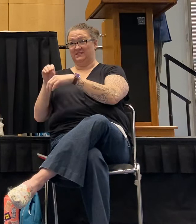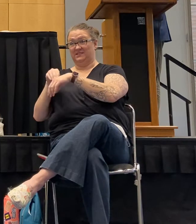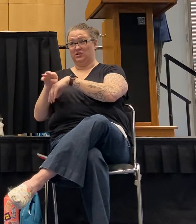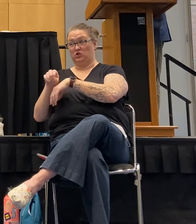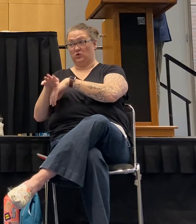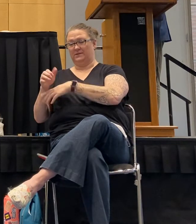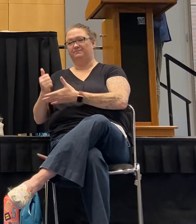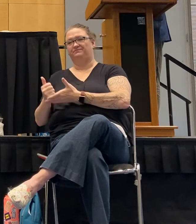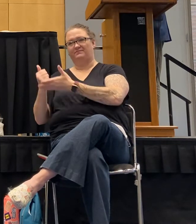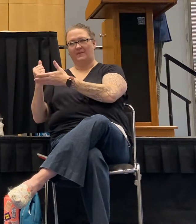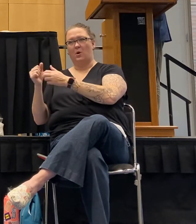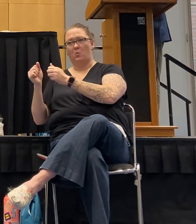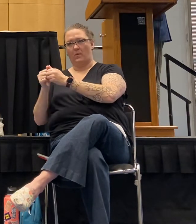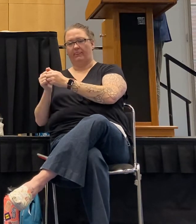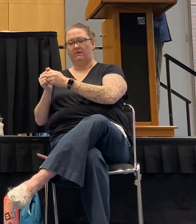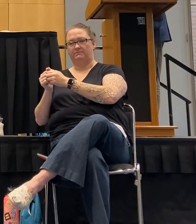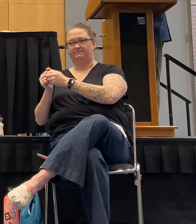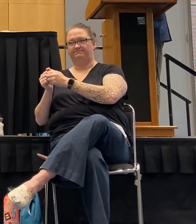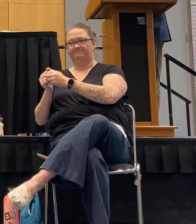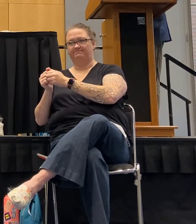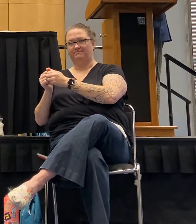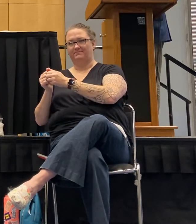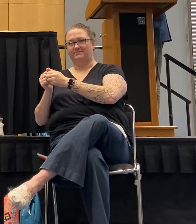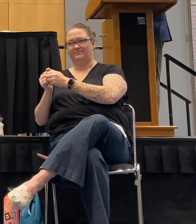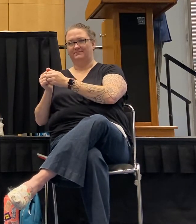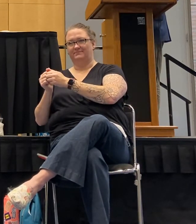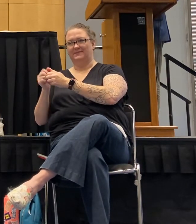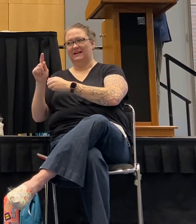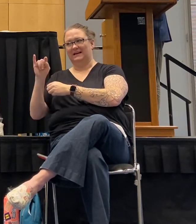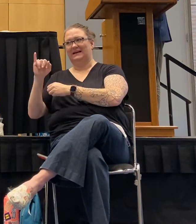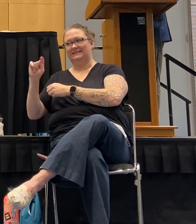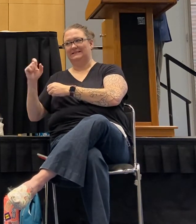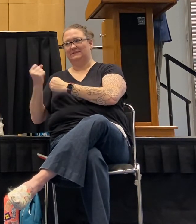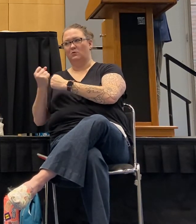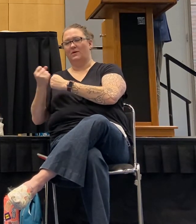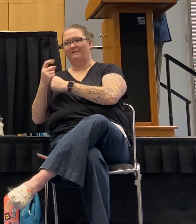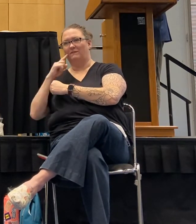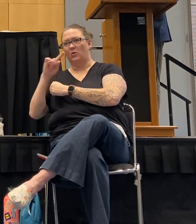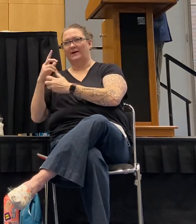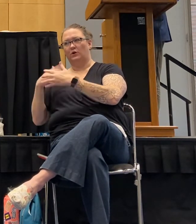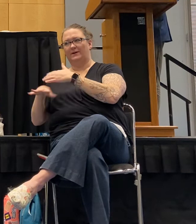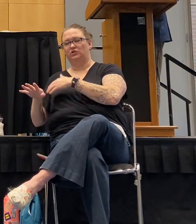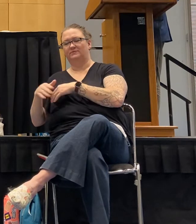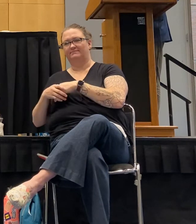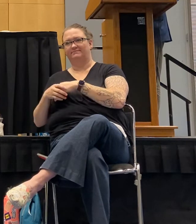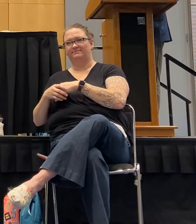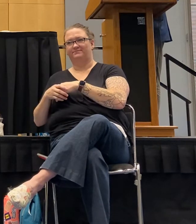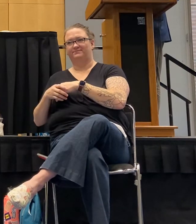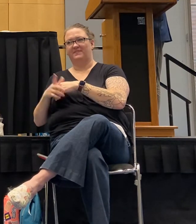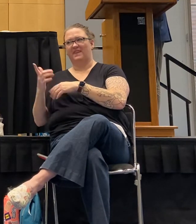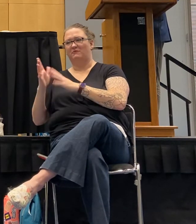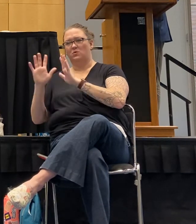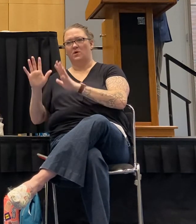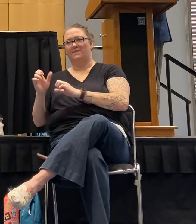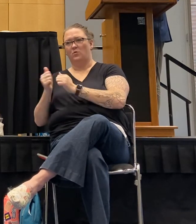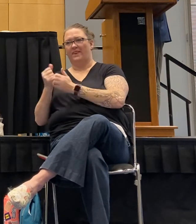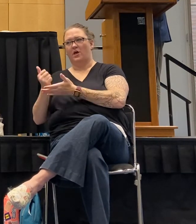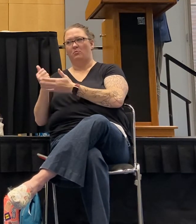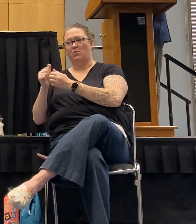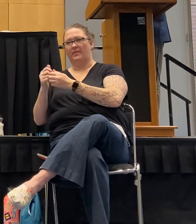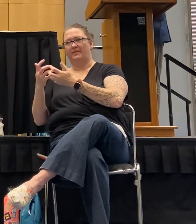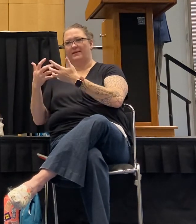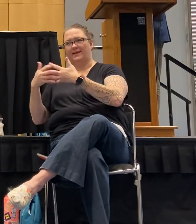can help with the Synapsys integration. So they've been wonderful with helping with the Synapsys